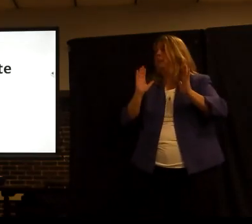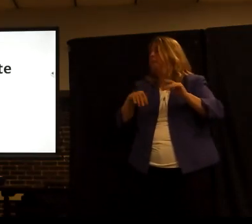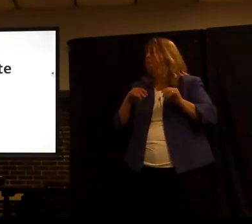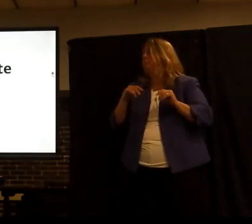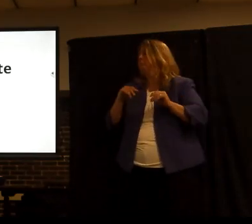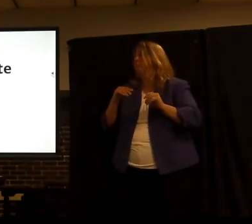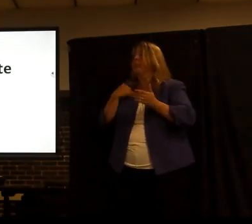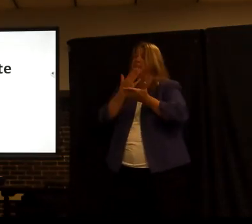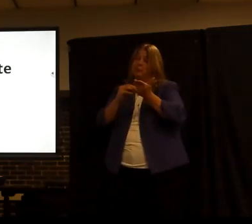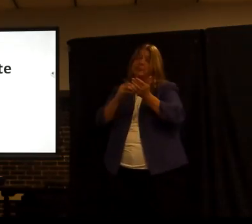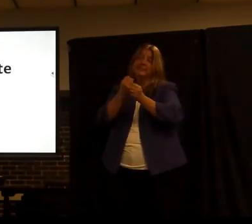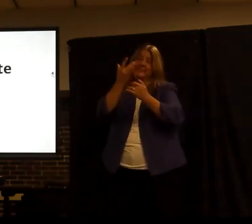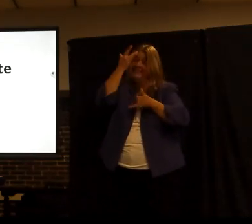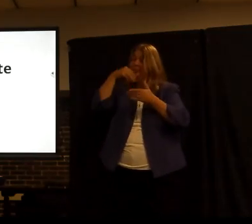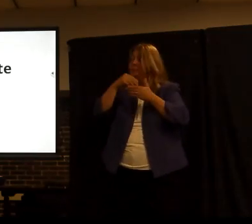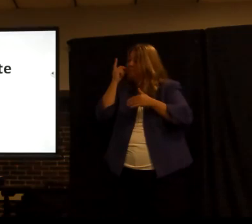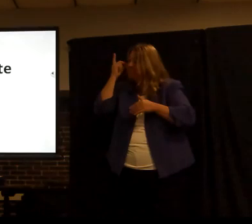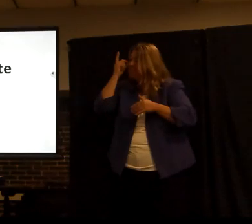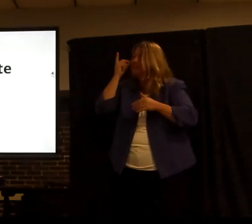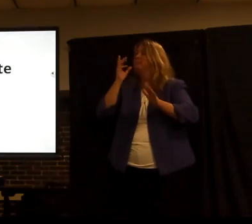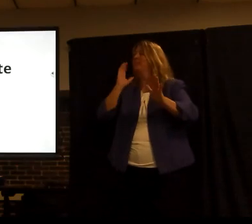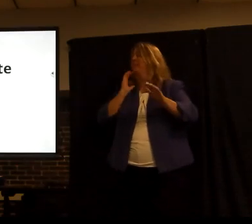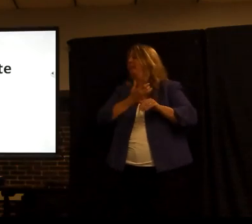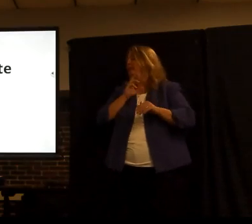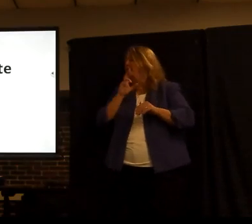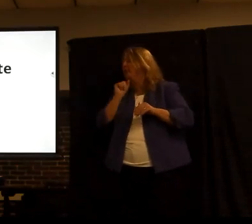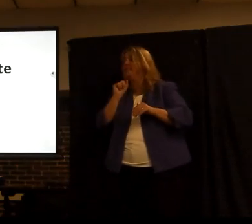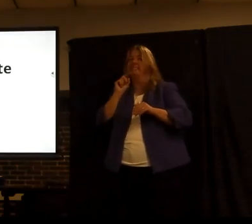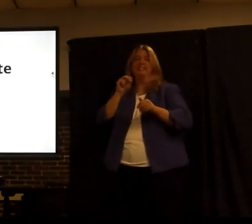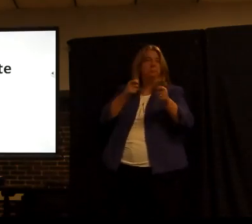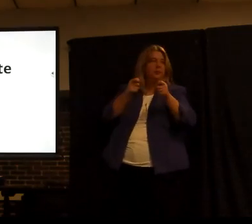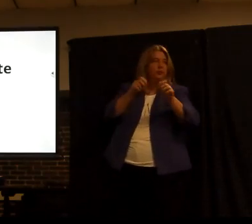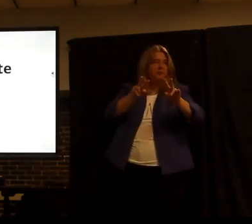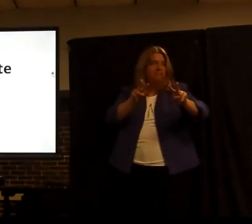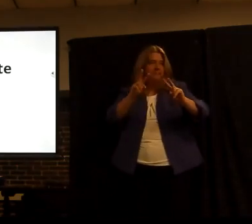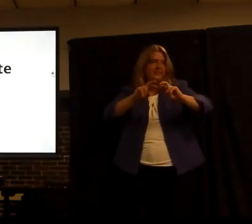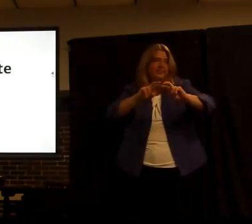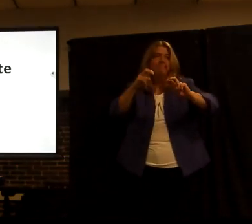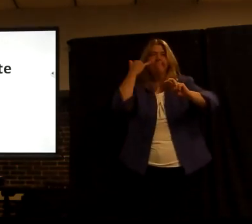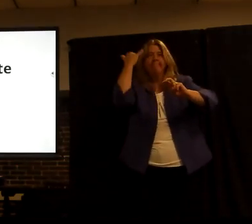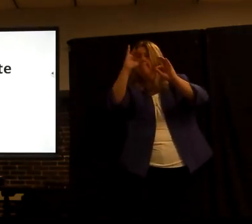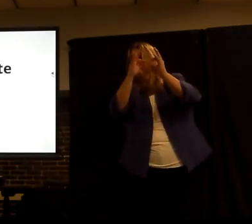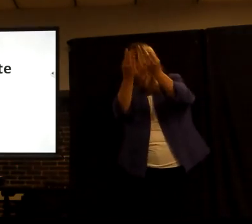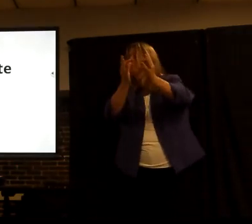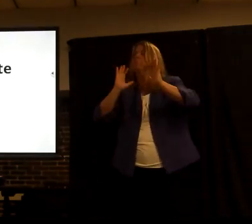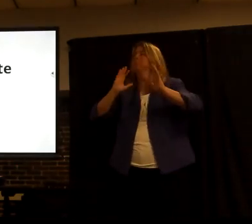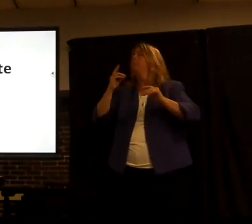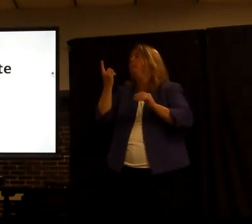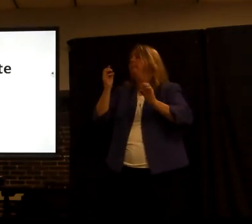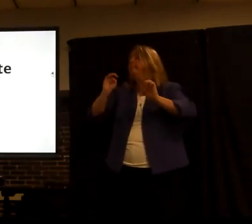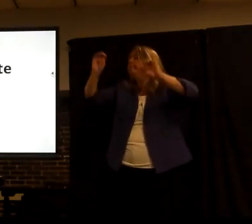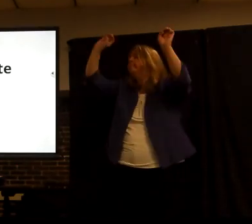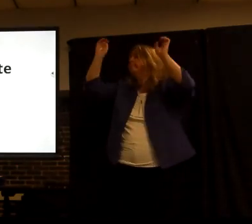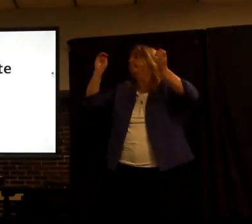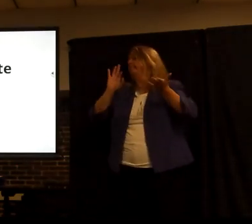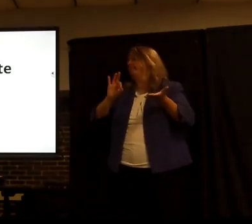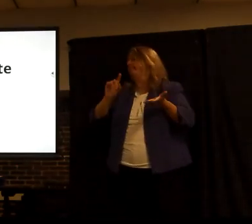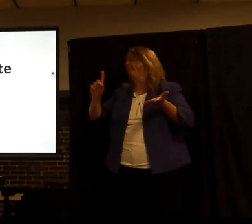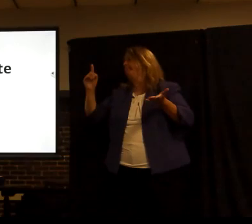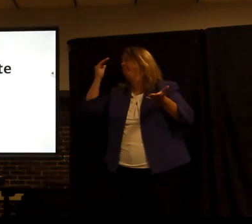has just started in the last 2 weeks. We have had some students that have gotten sick in the dorm, and our RAs and deans are assessing